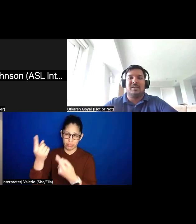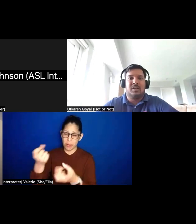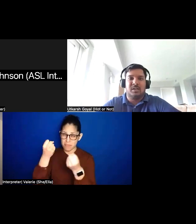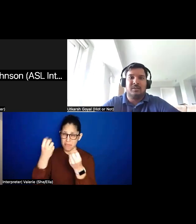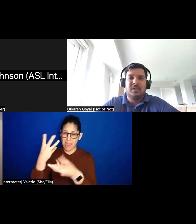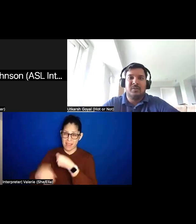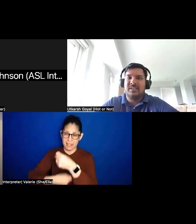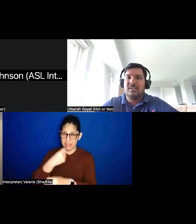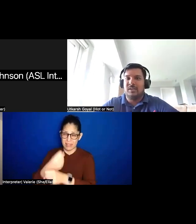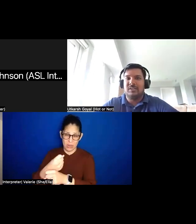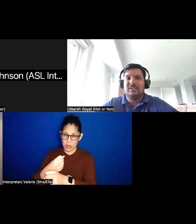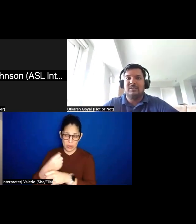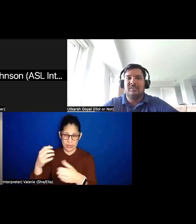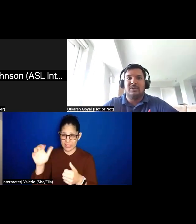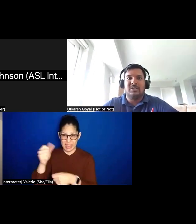onto the scene